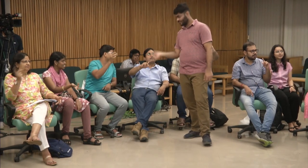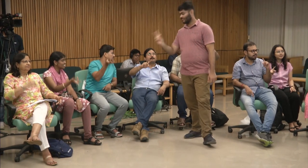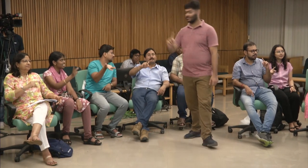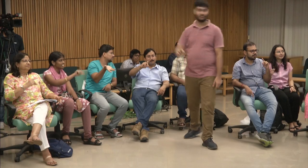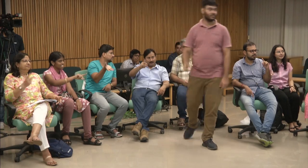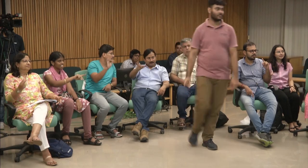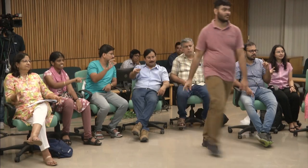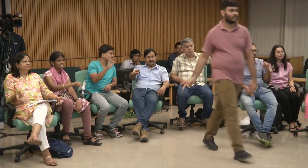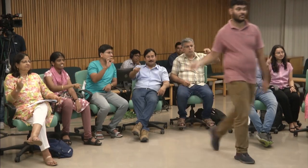Doubt.